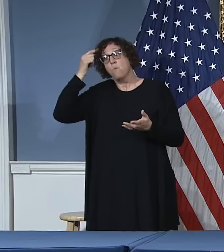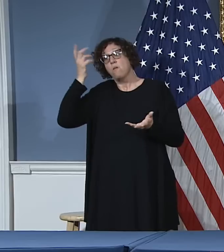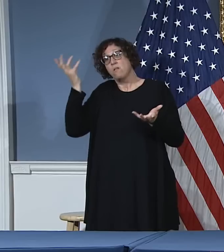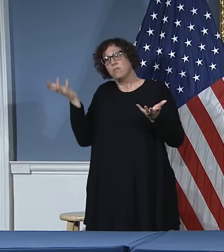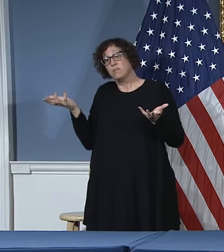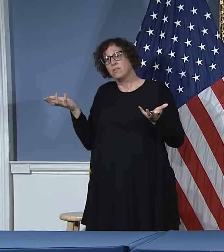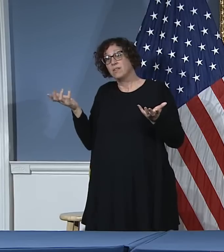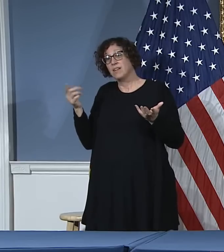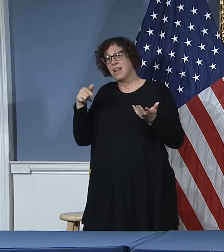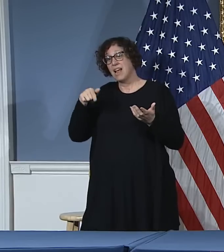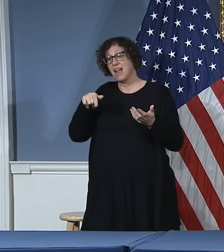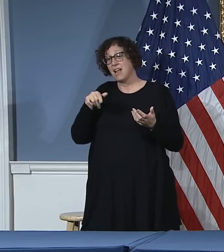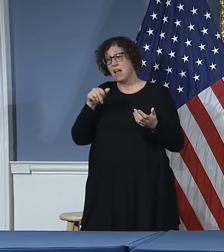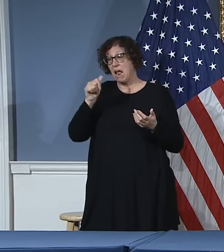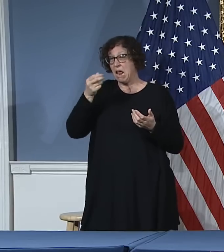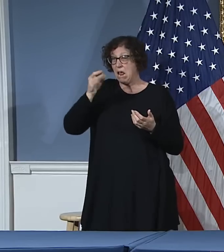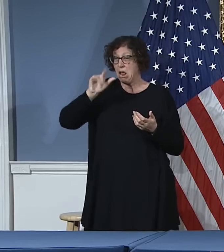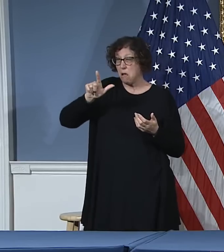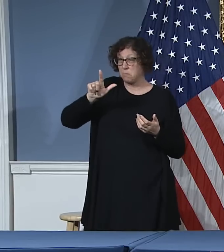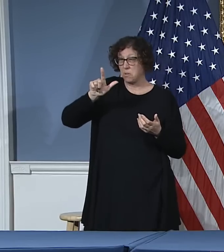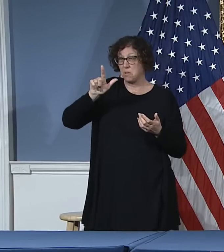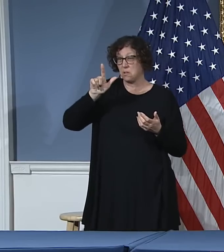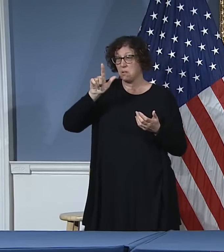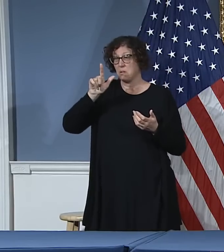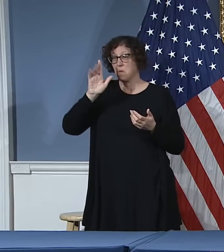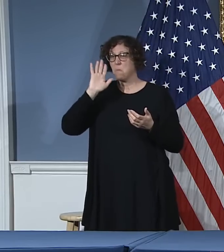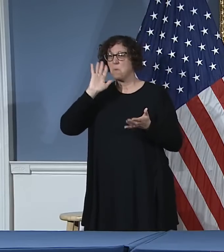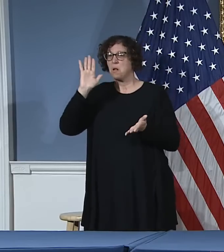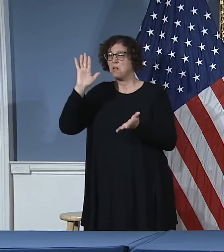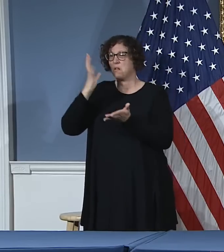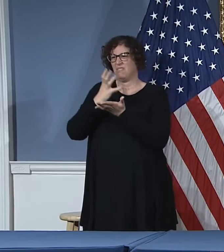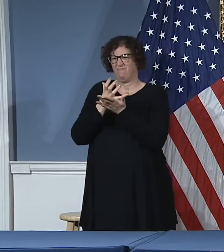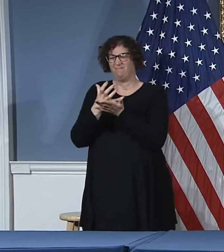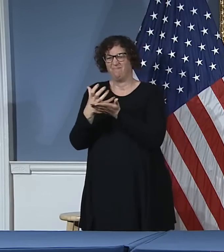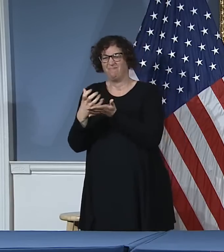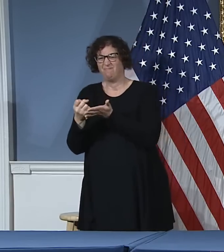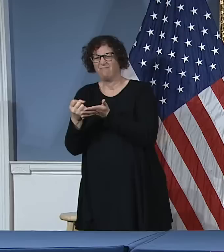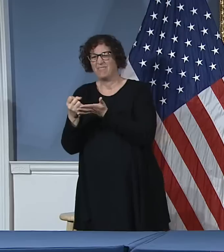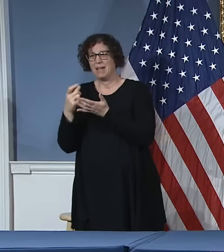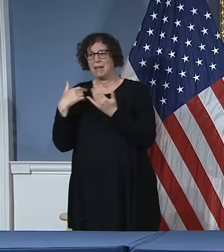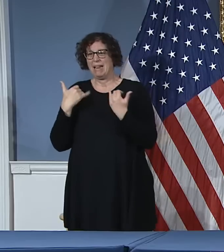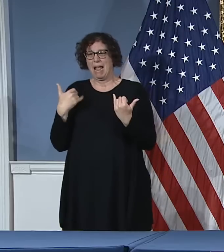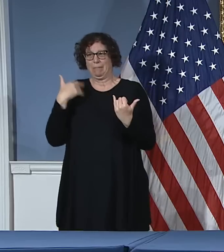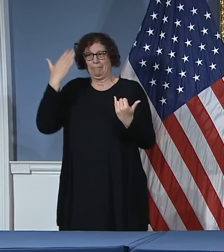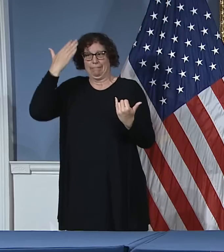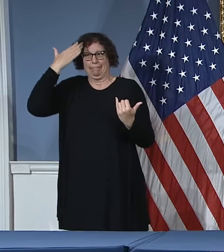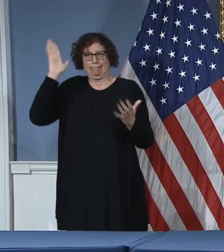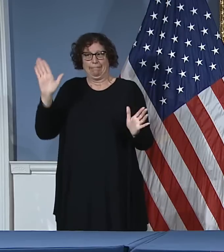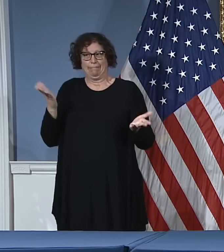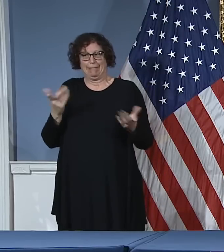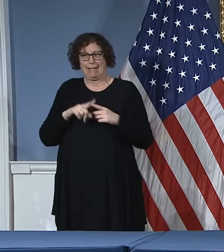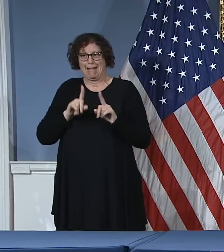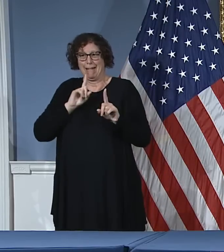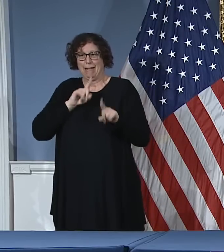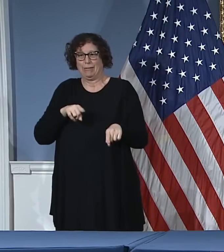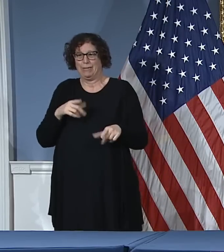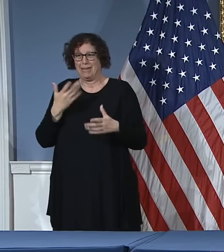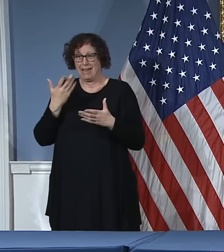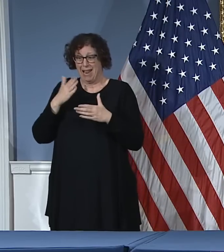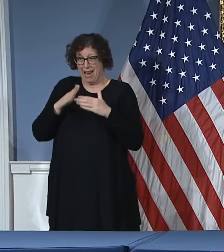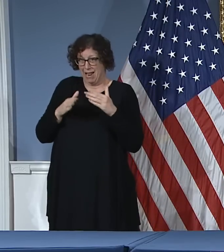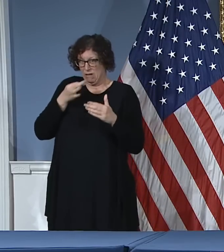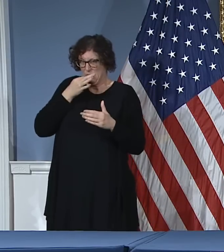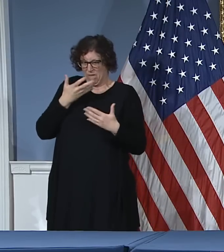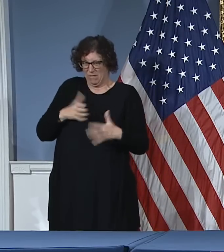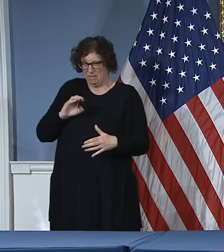I unfortunately can't say that anymore. Right now, even getting through the month of March is getting harder. Certainly, we